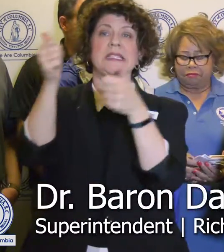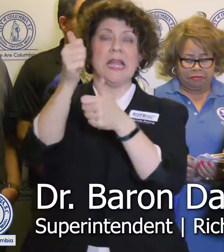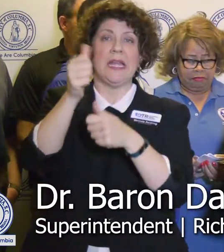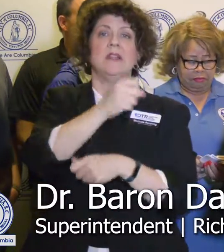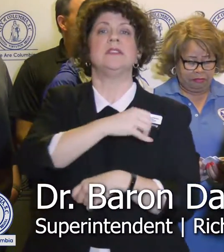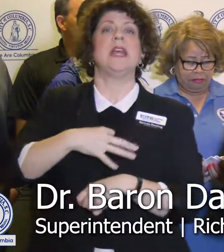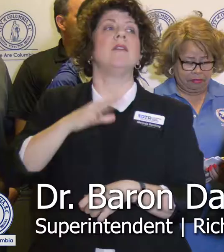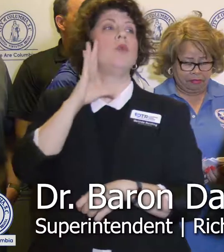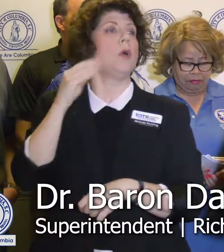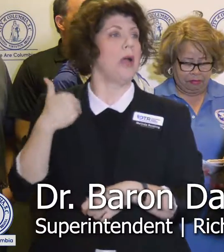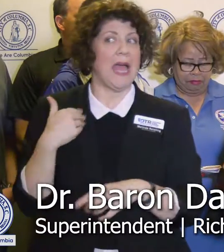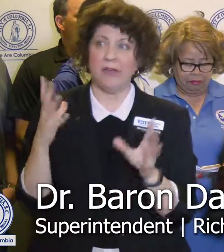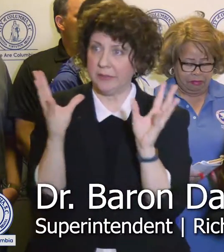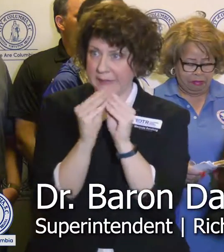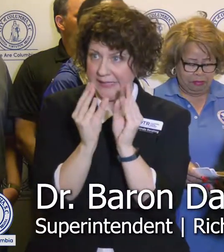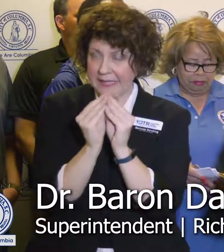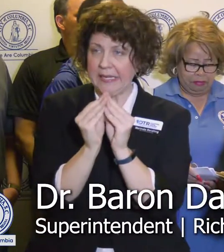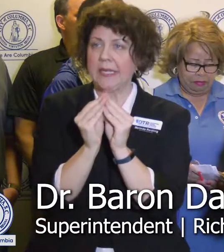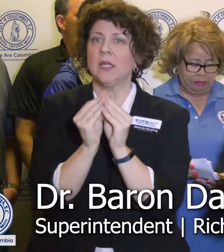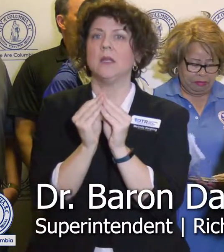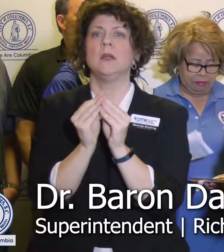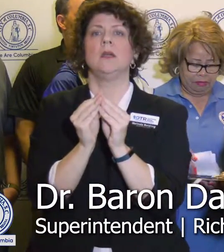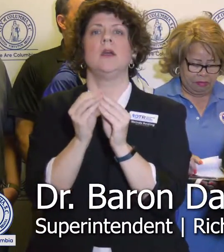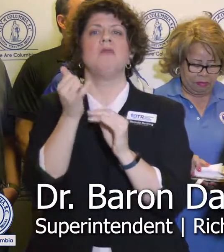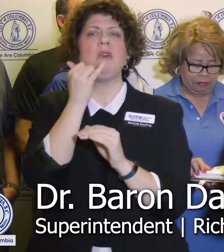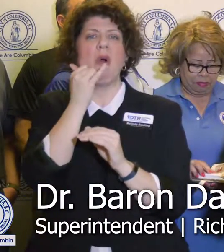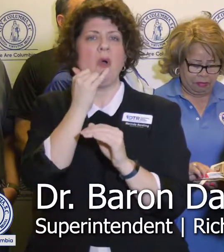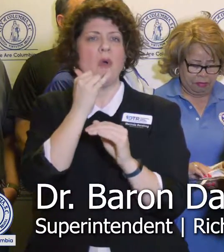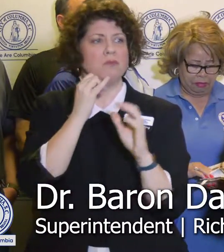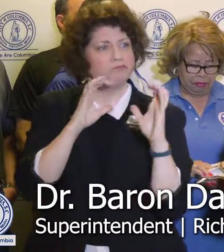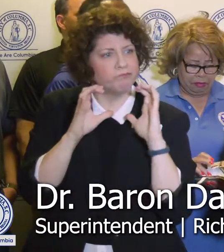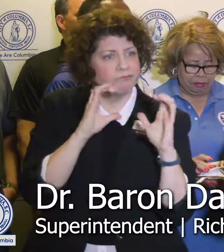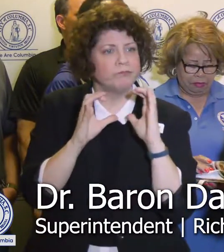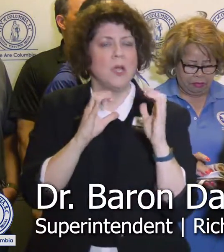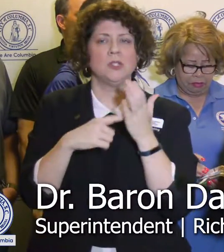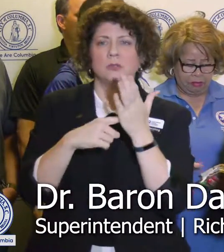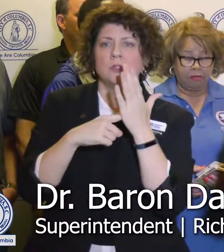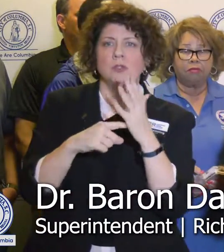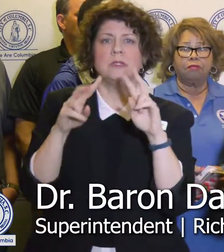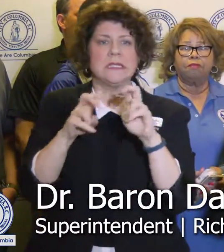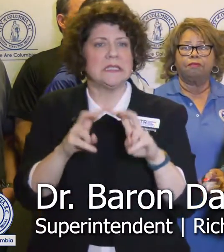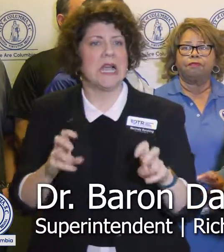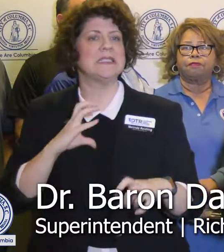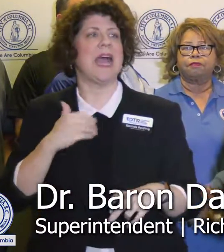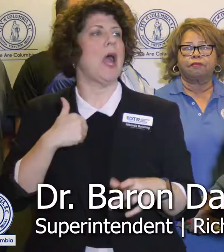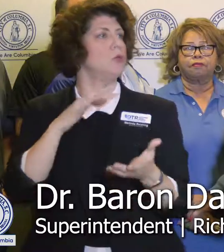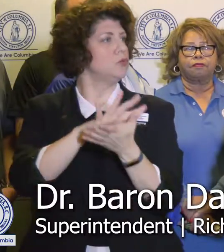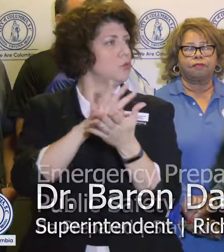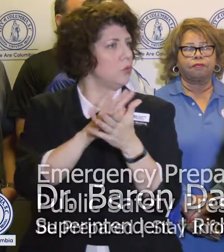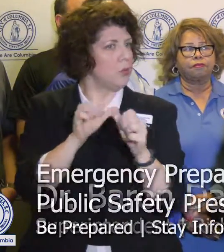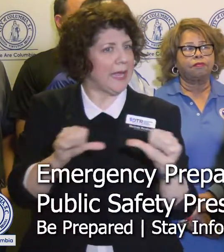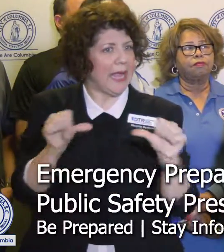cabinet will be holding a meeting, phone conference to discuss and assess the situations in our particular school district and area so that we can provide